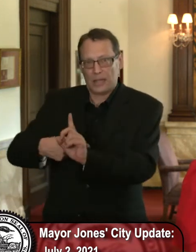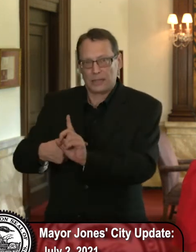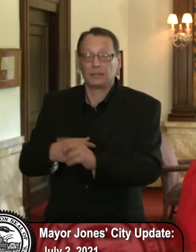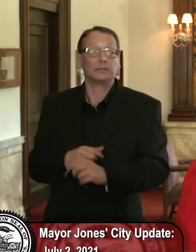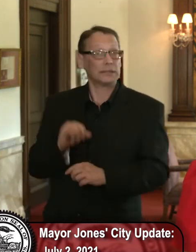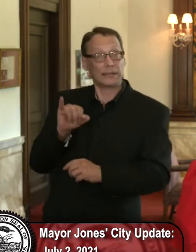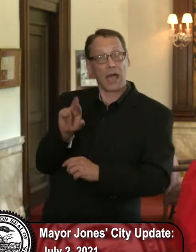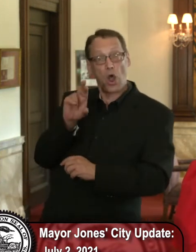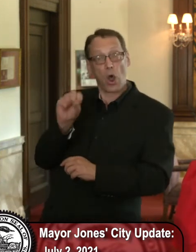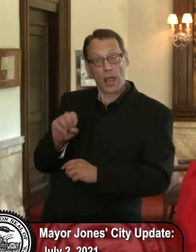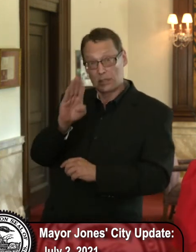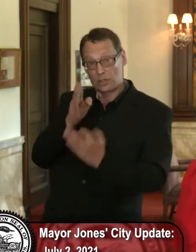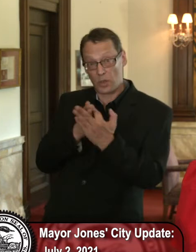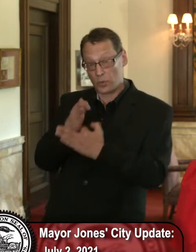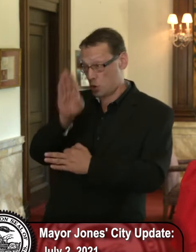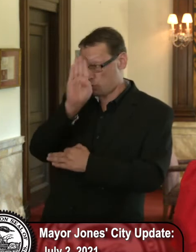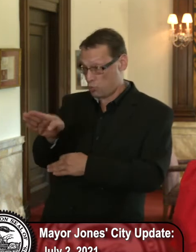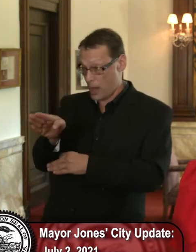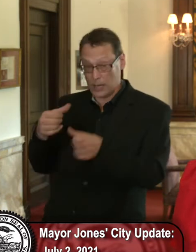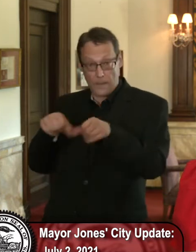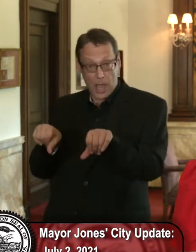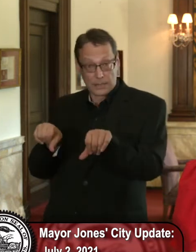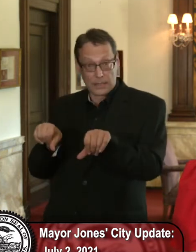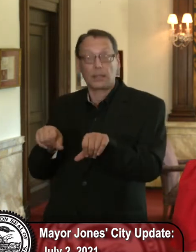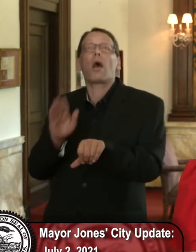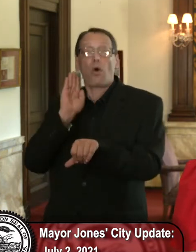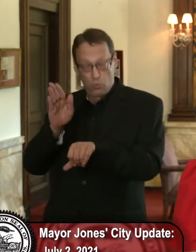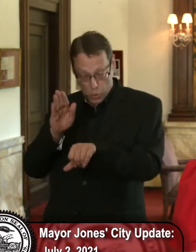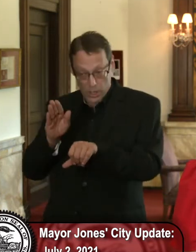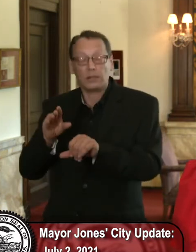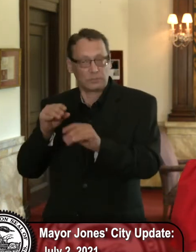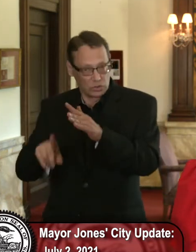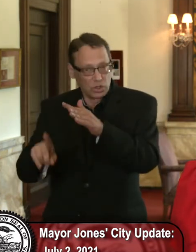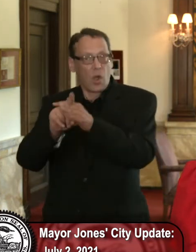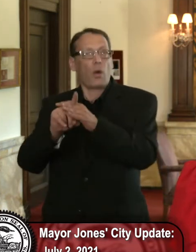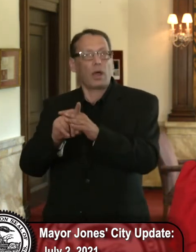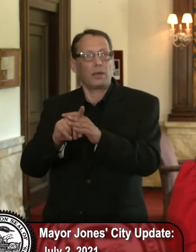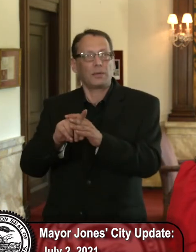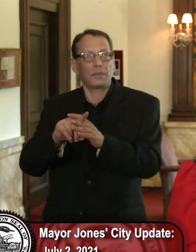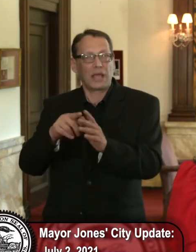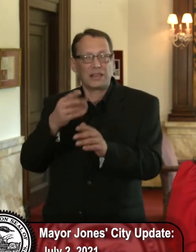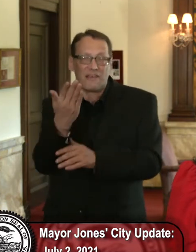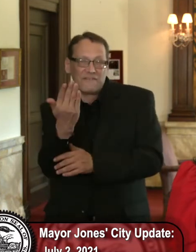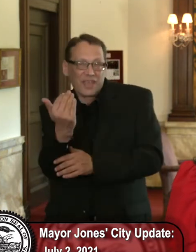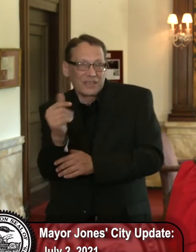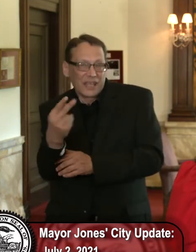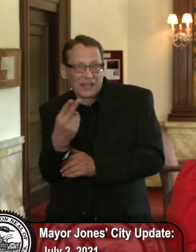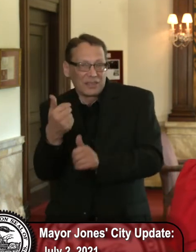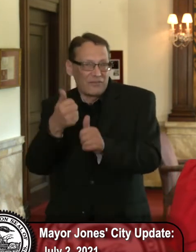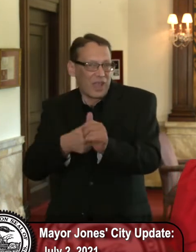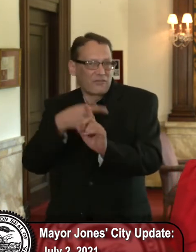from the IRS through direct deposit, will get these payments in their bank account on the 15th of every month until the end